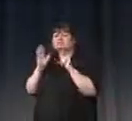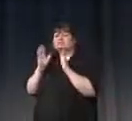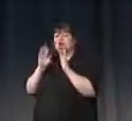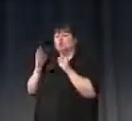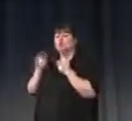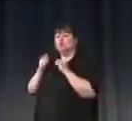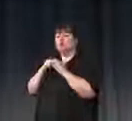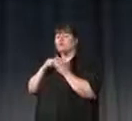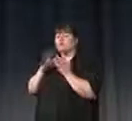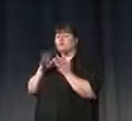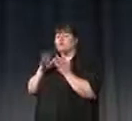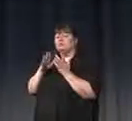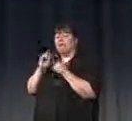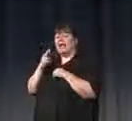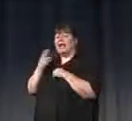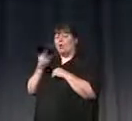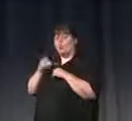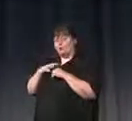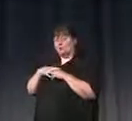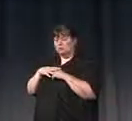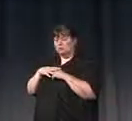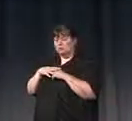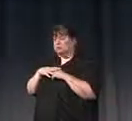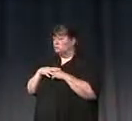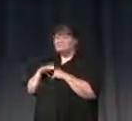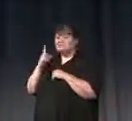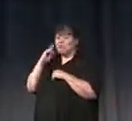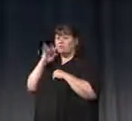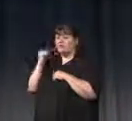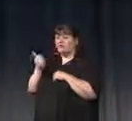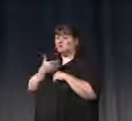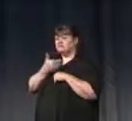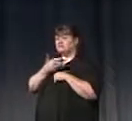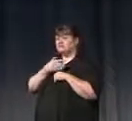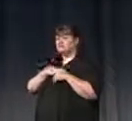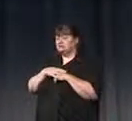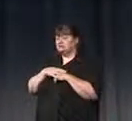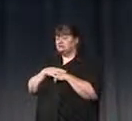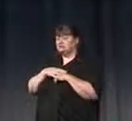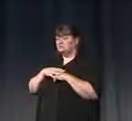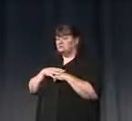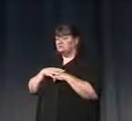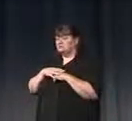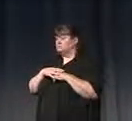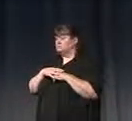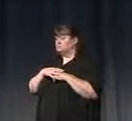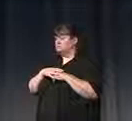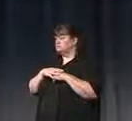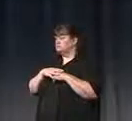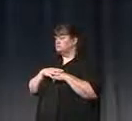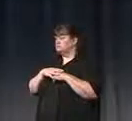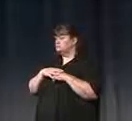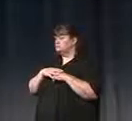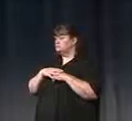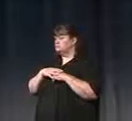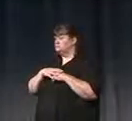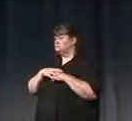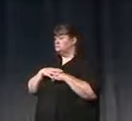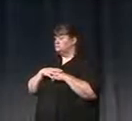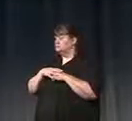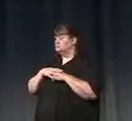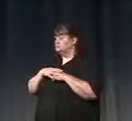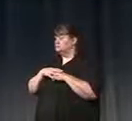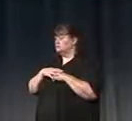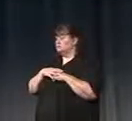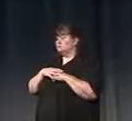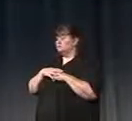many echoes with the microphone close to the speaker. So it might sound like this. They ate the lemon pie. Father forgot the bread.